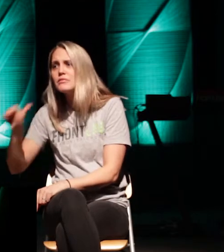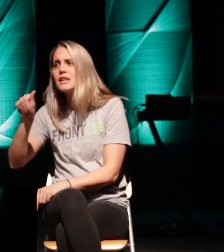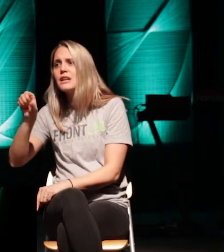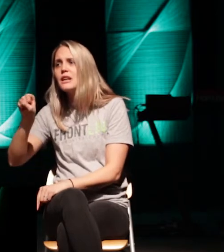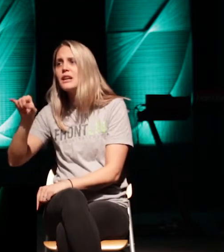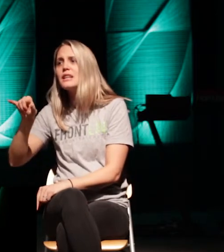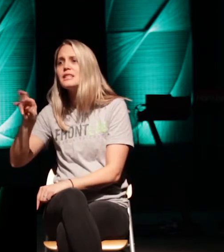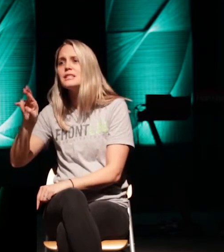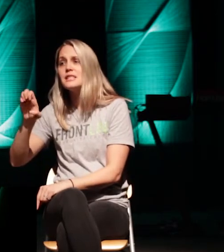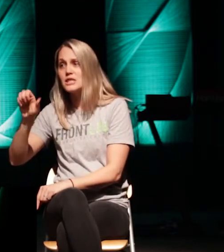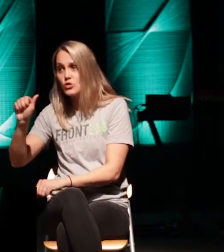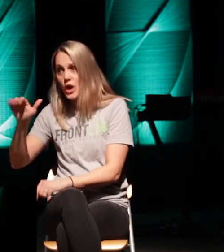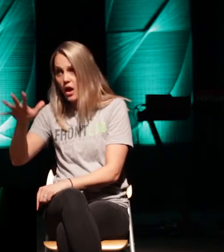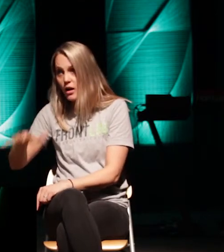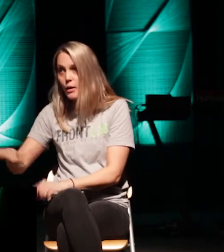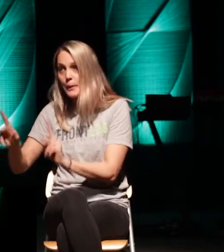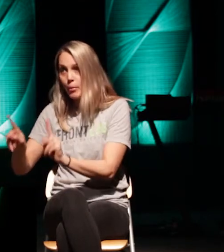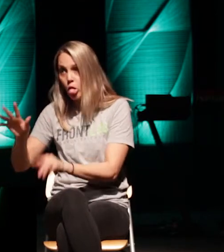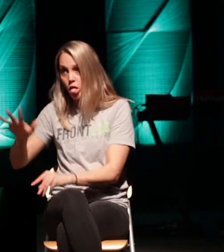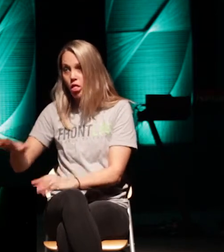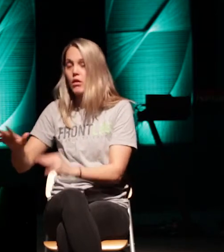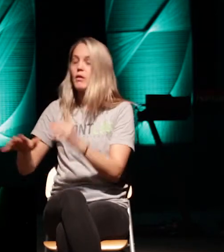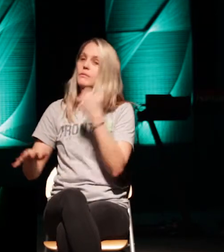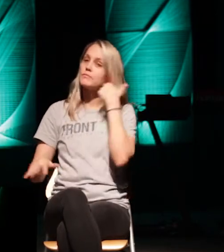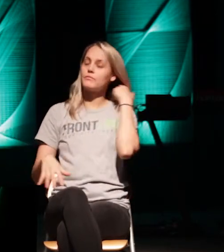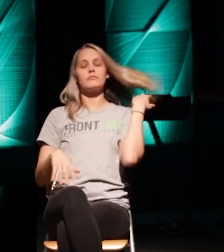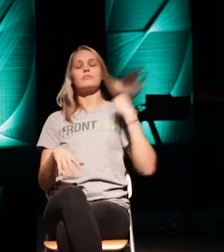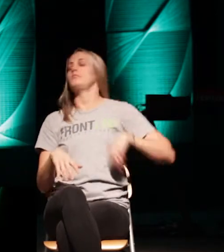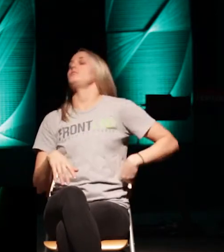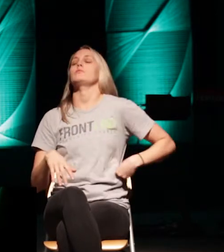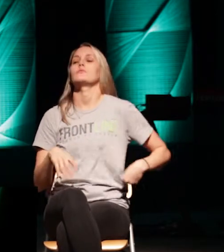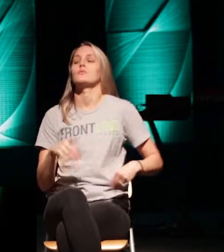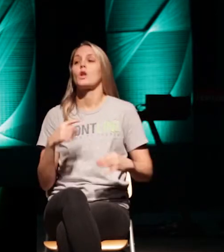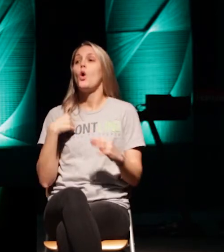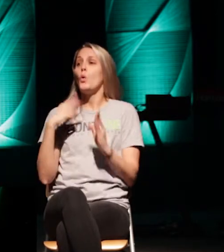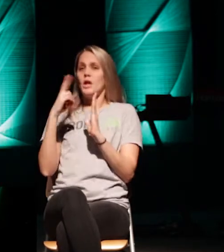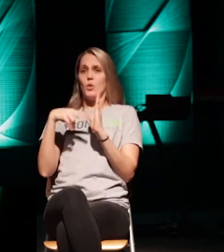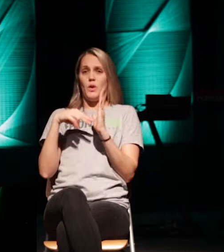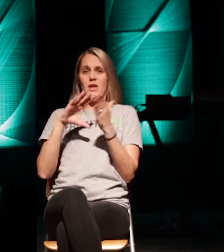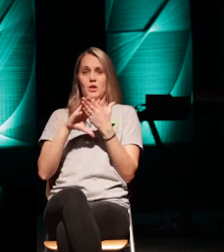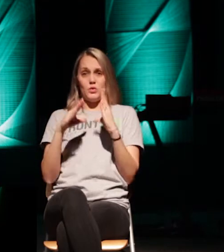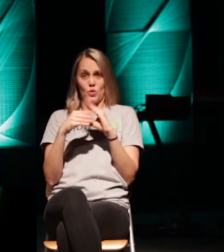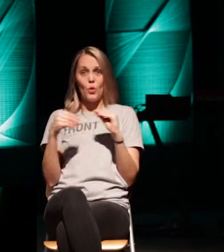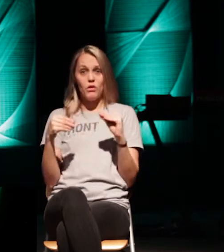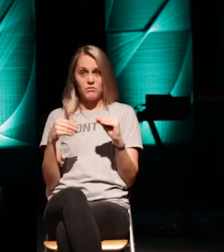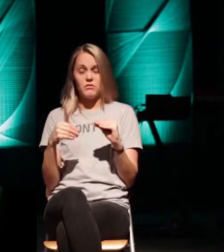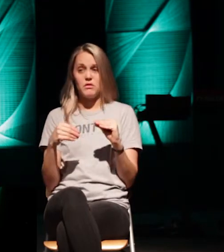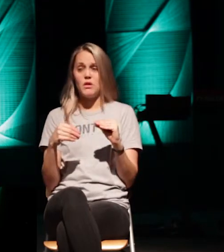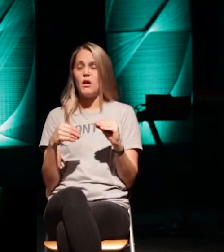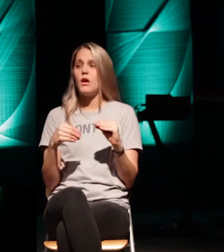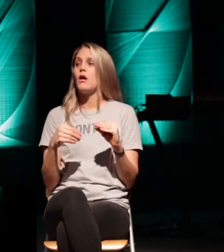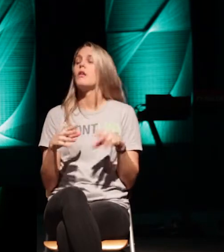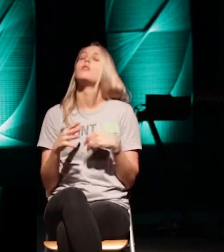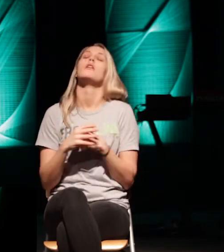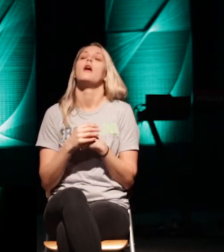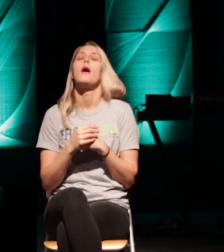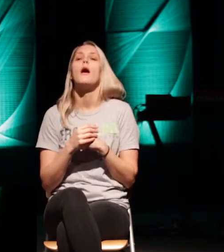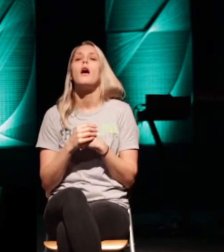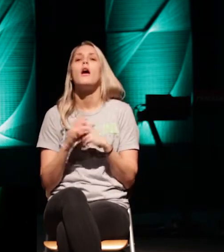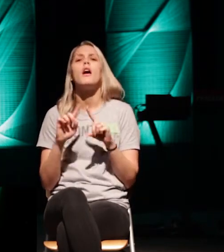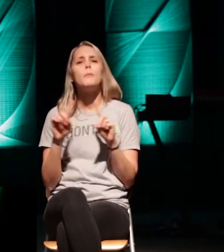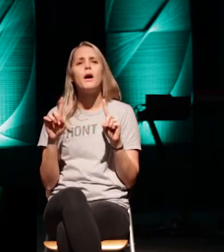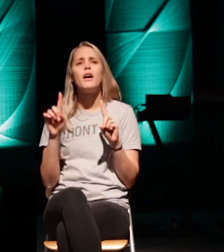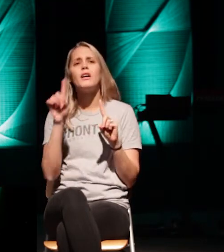and Nineveh. That's what we read. But none of us in here, or probably most of us in here, are not named